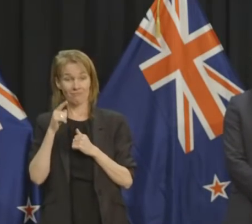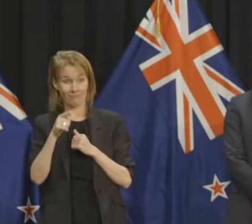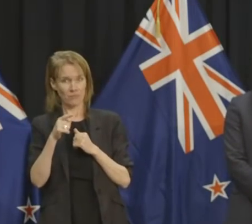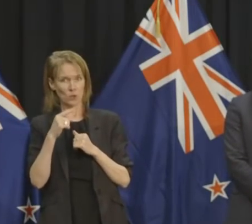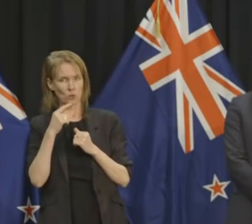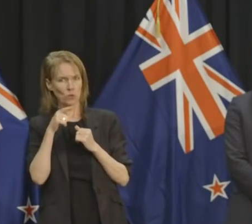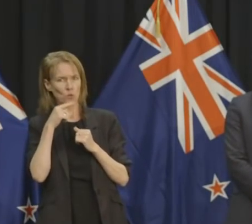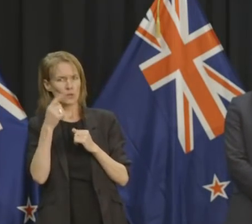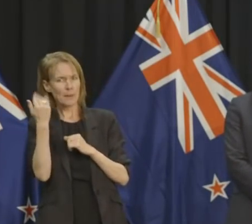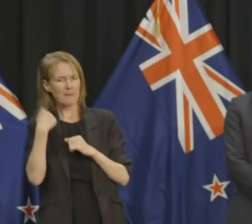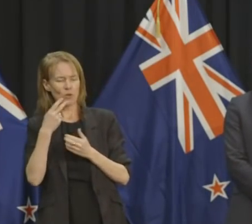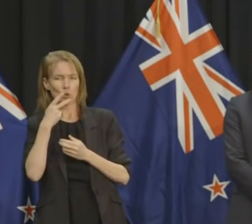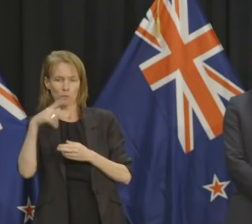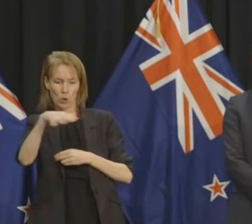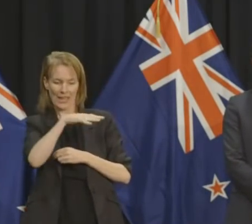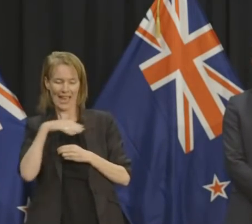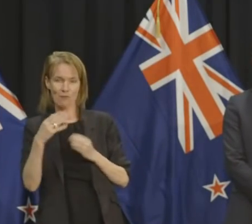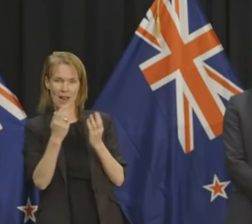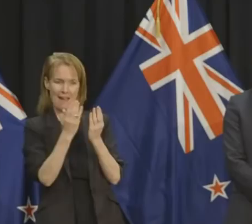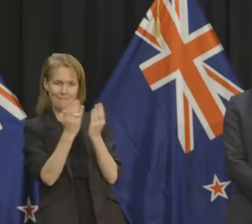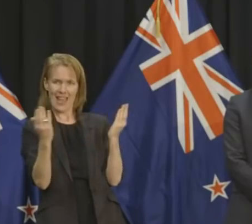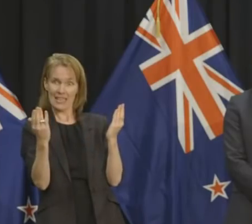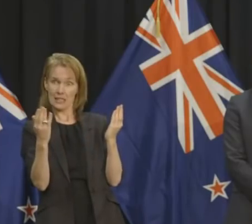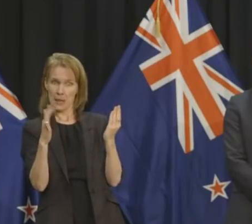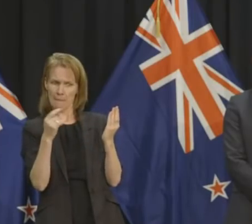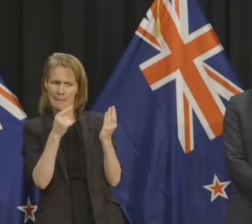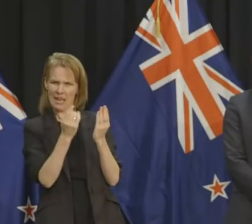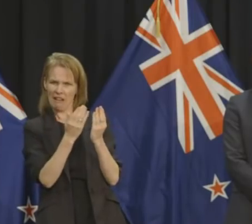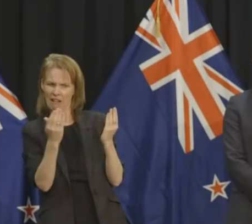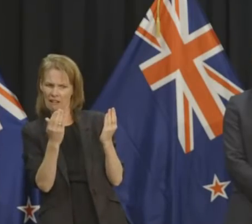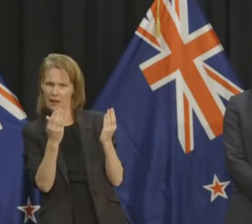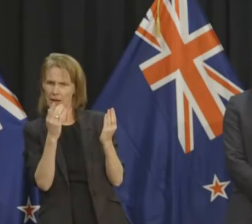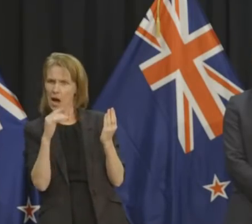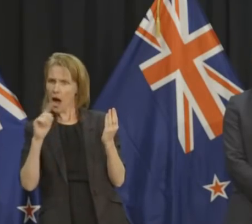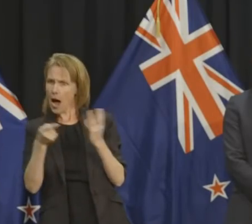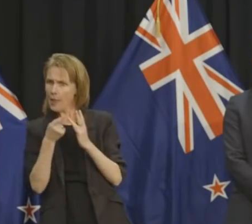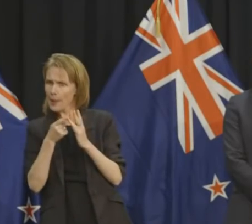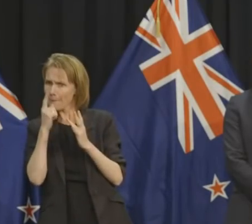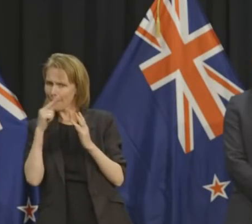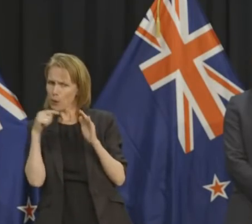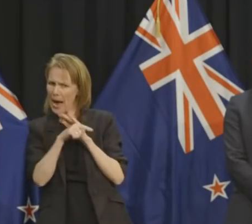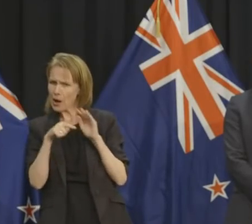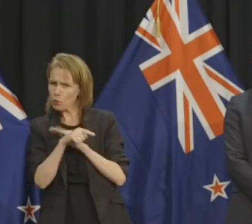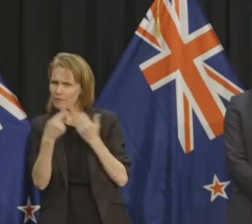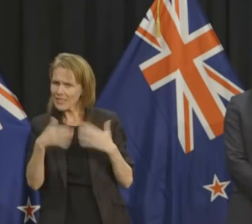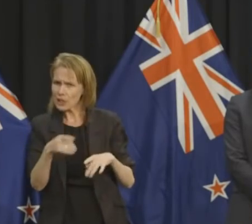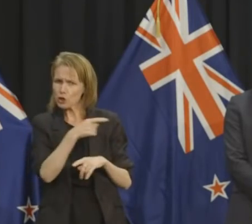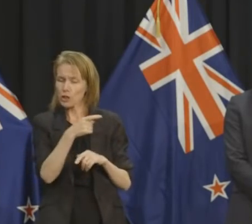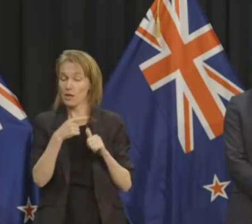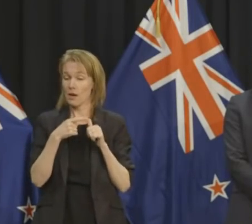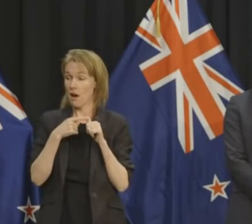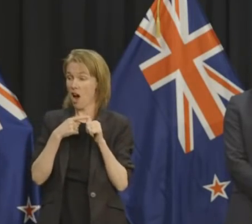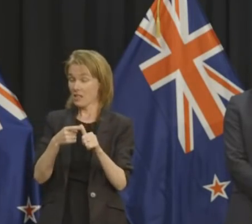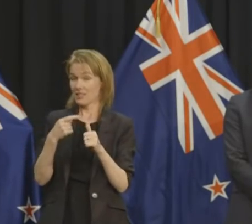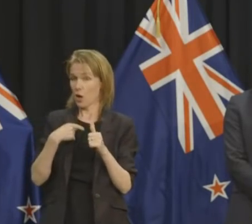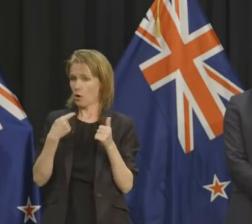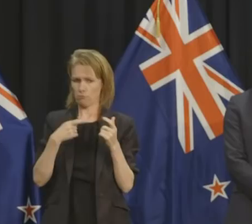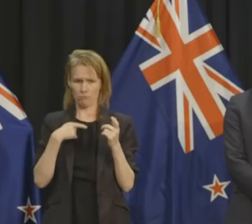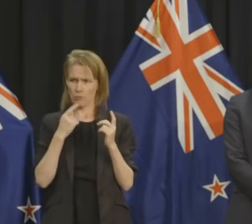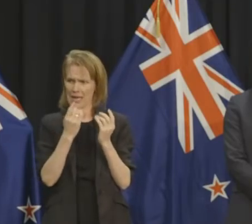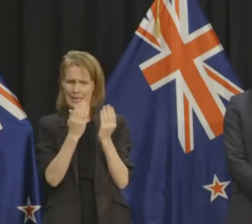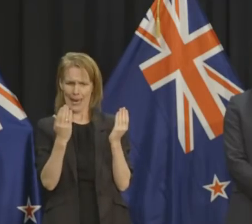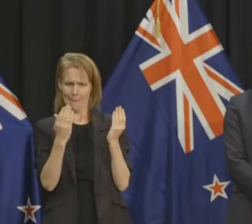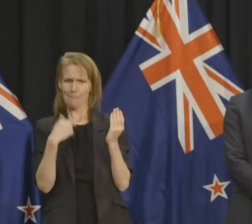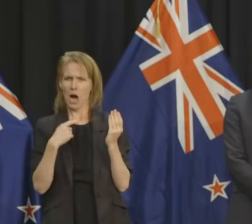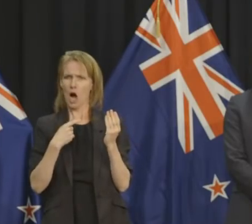supermarket and coming back? We took immediate measures to make sure that gap was closed, and while that gap was there before you discovered that